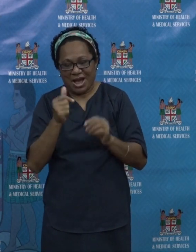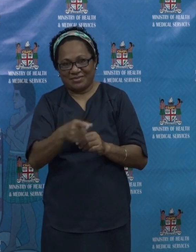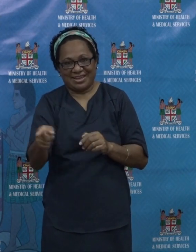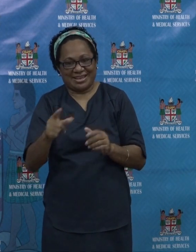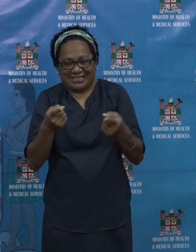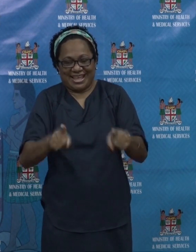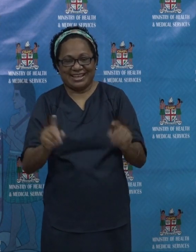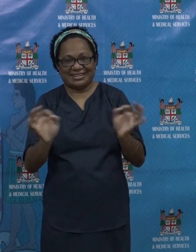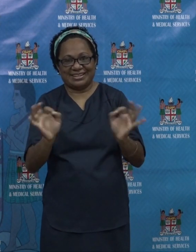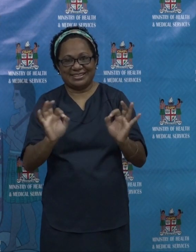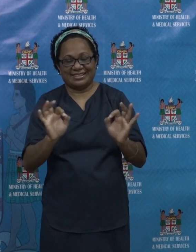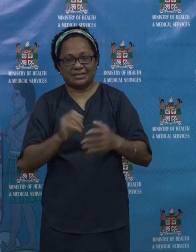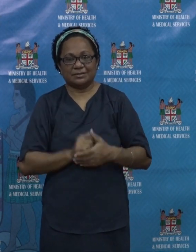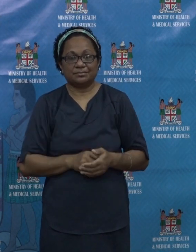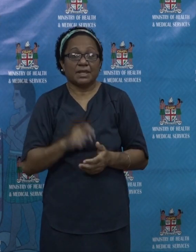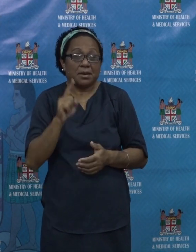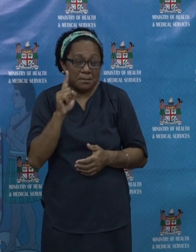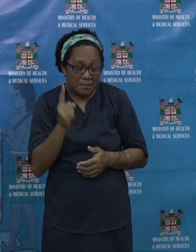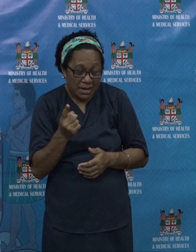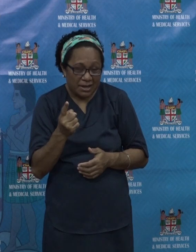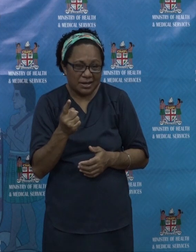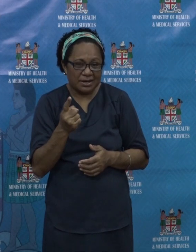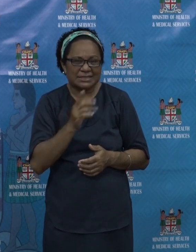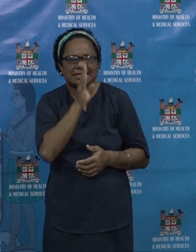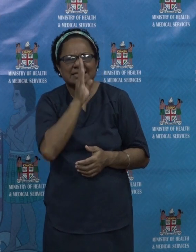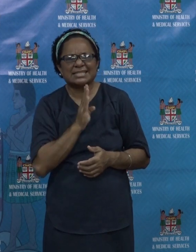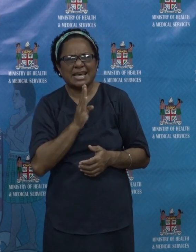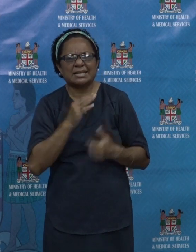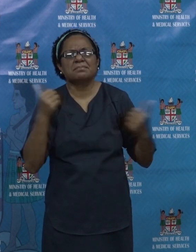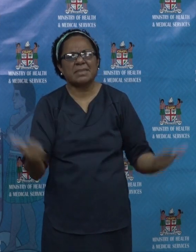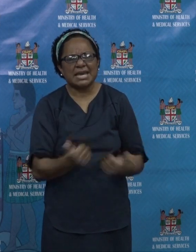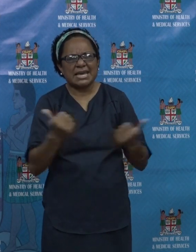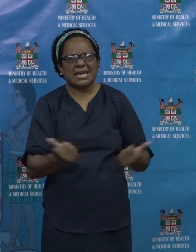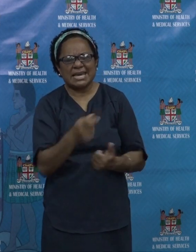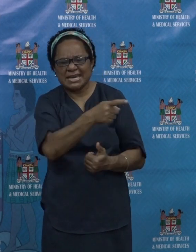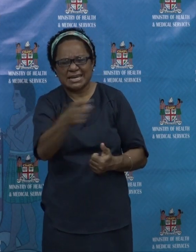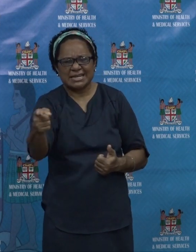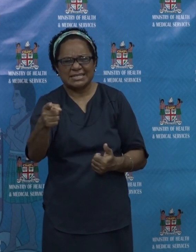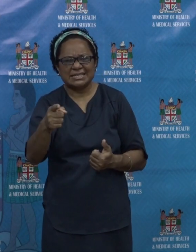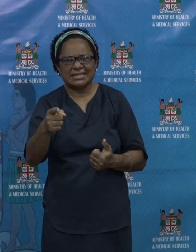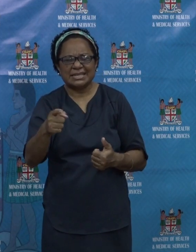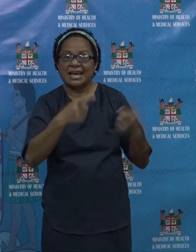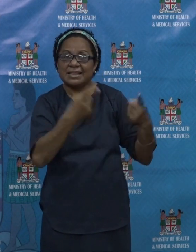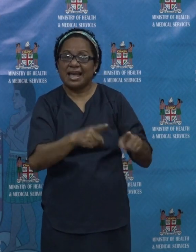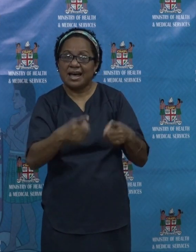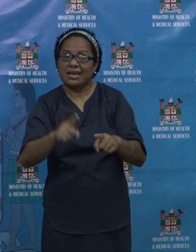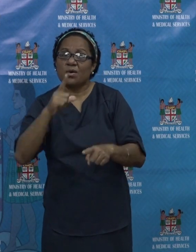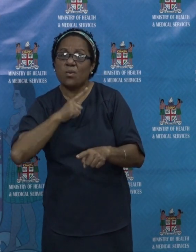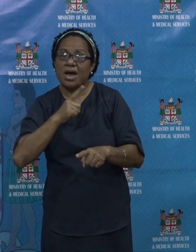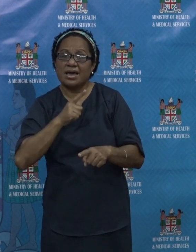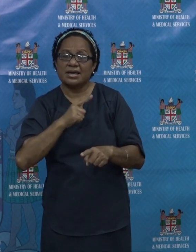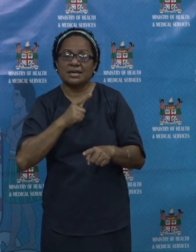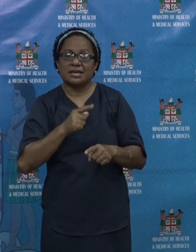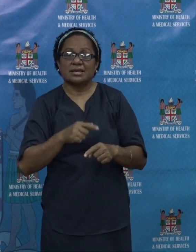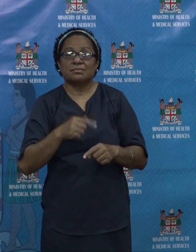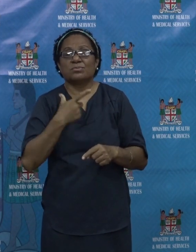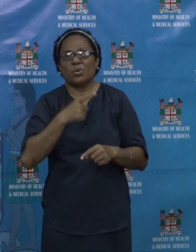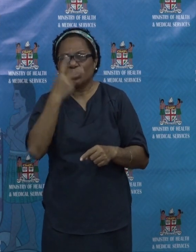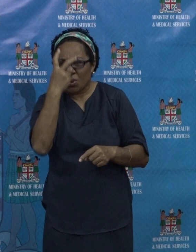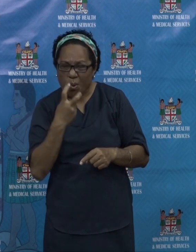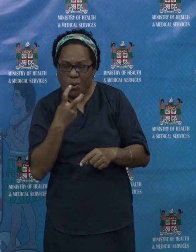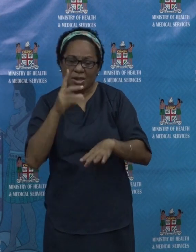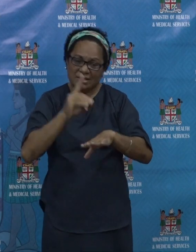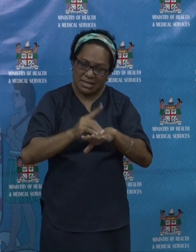Unfortunately, despite these efforts, we continue to see the overwhelming majority of COVID-19 deaths have been in our most vulnerable community